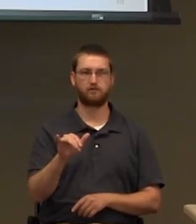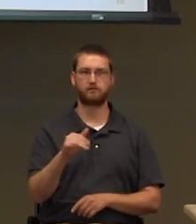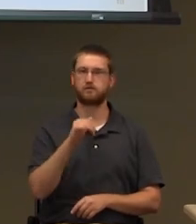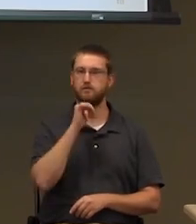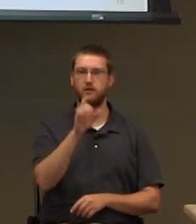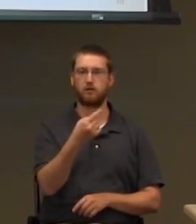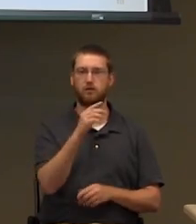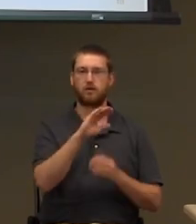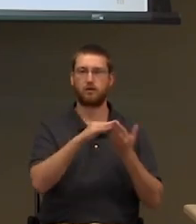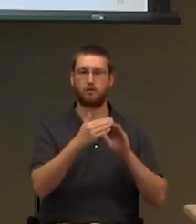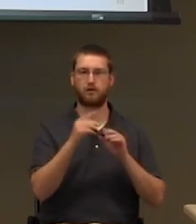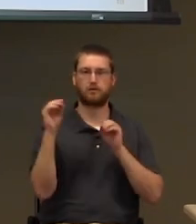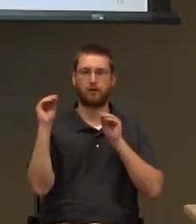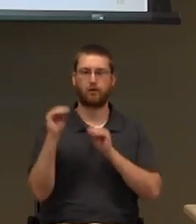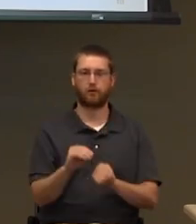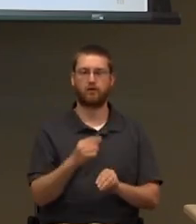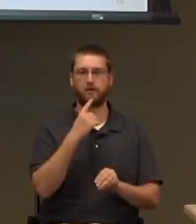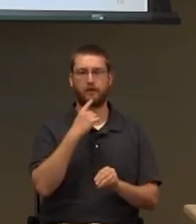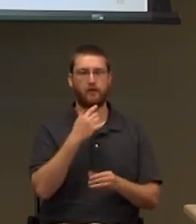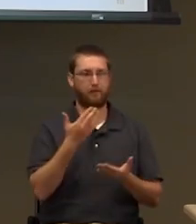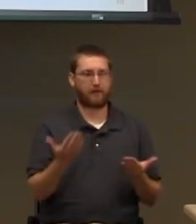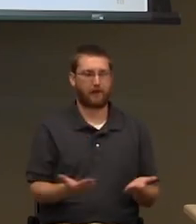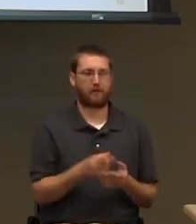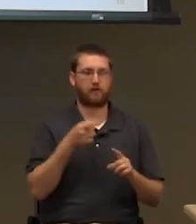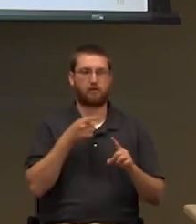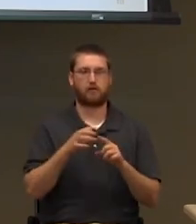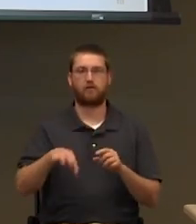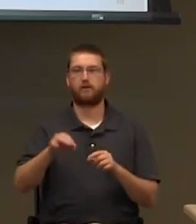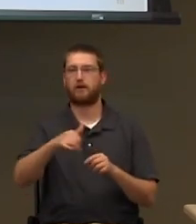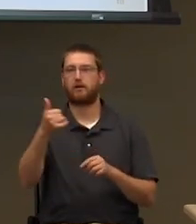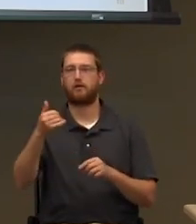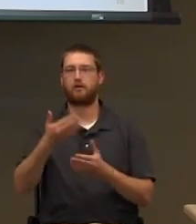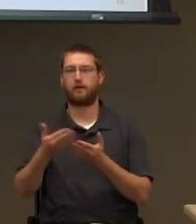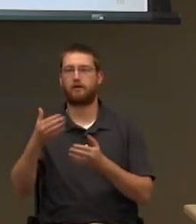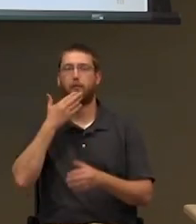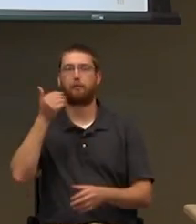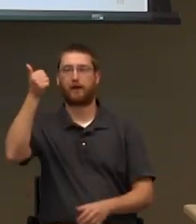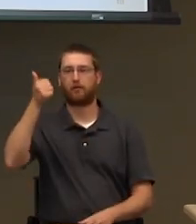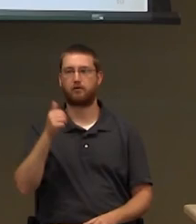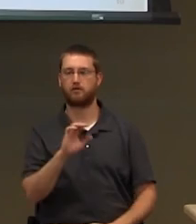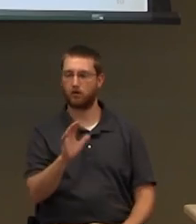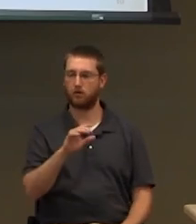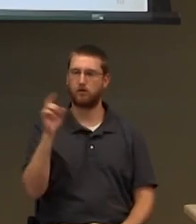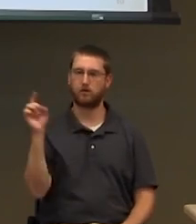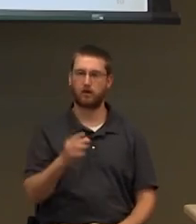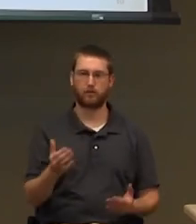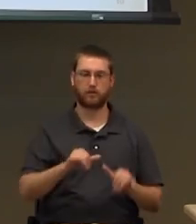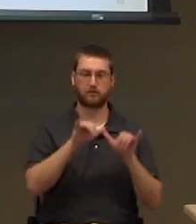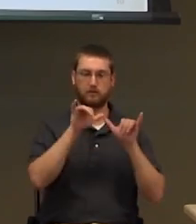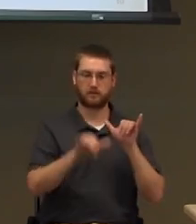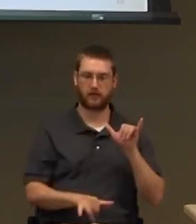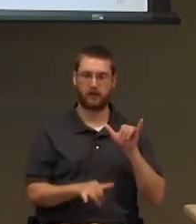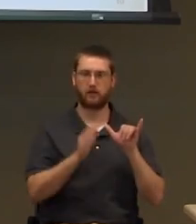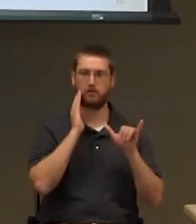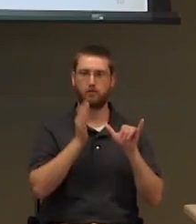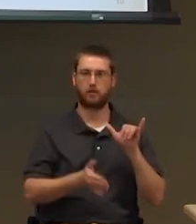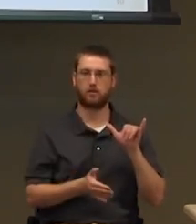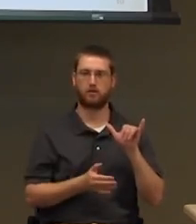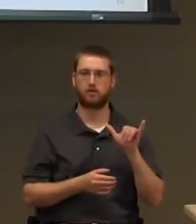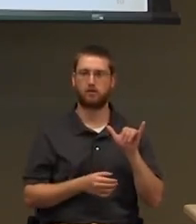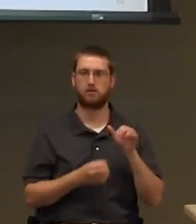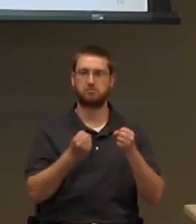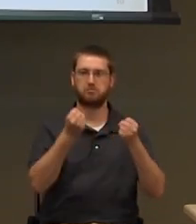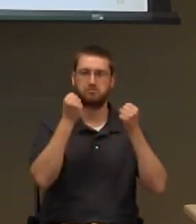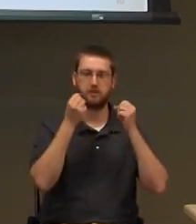of those communities I move to and say, I'm only gonna be there until I can find something better. People come here and they stay here. And there's